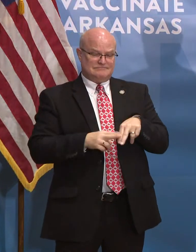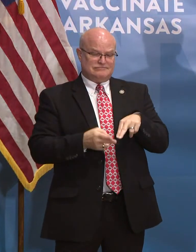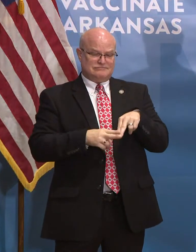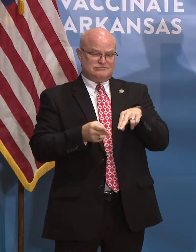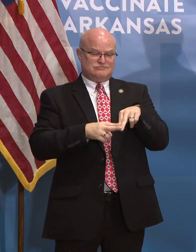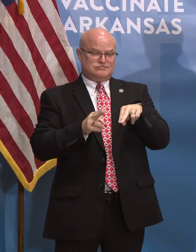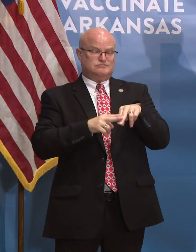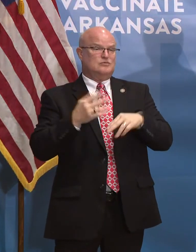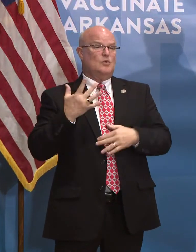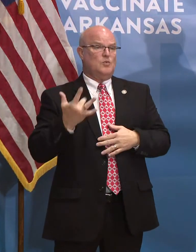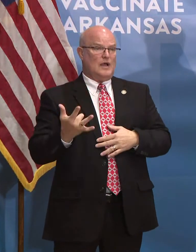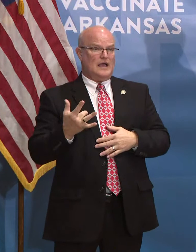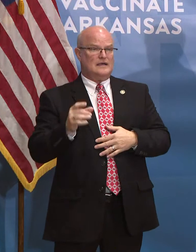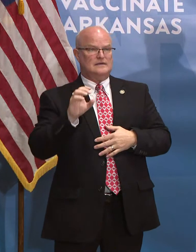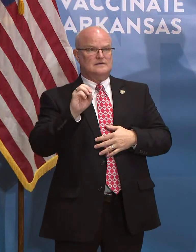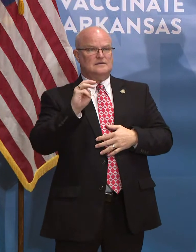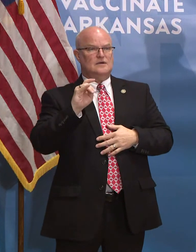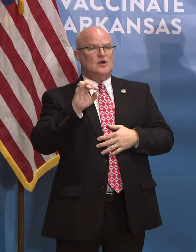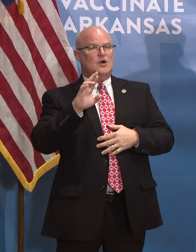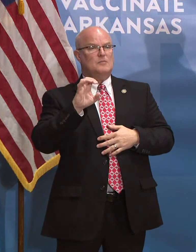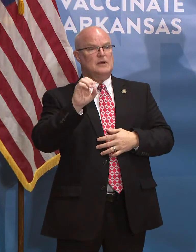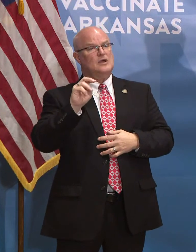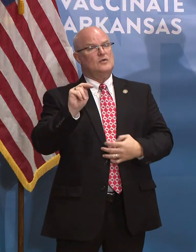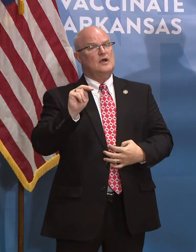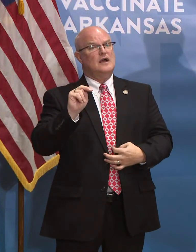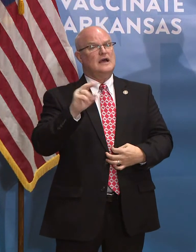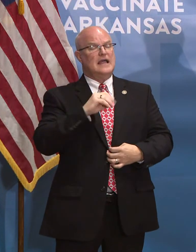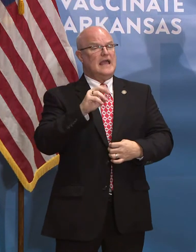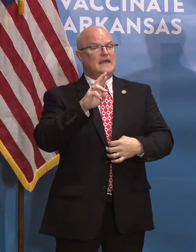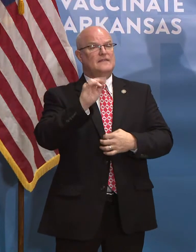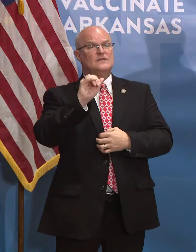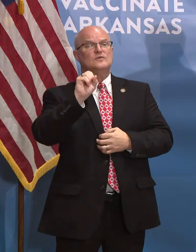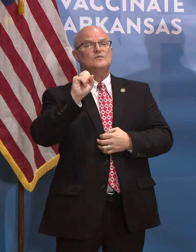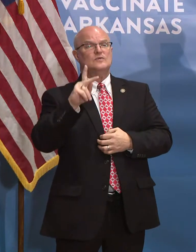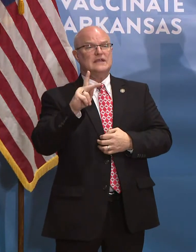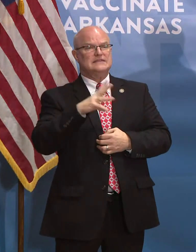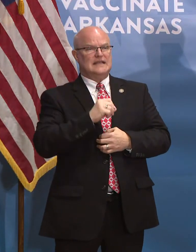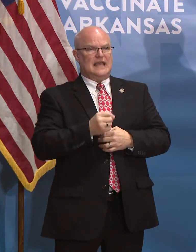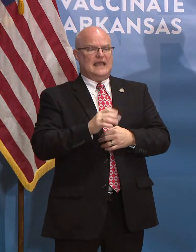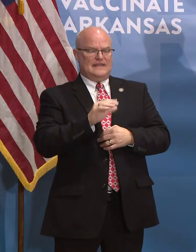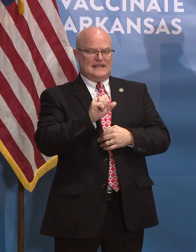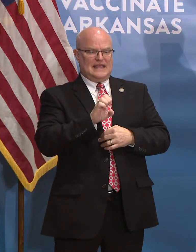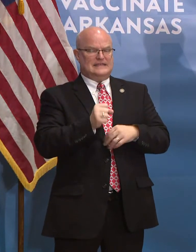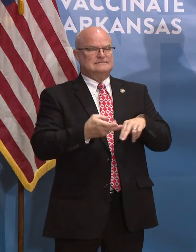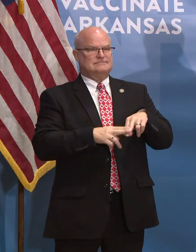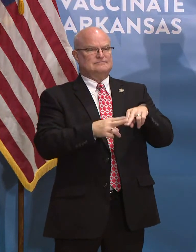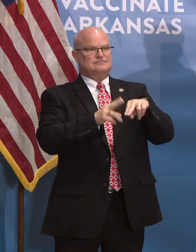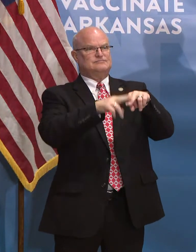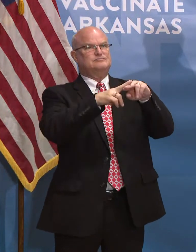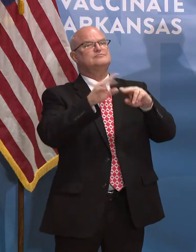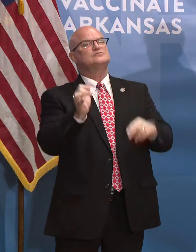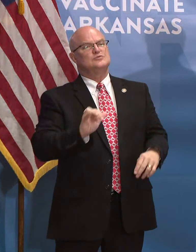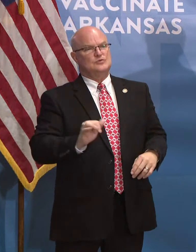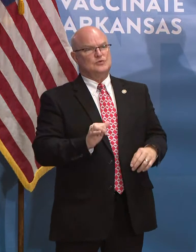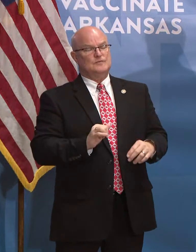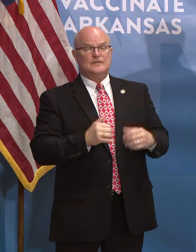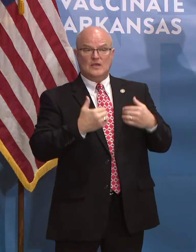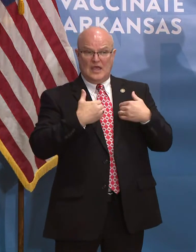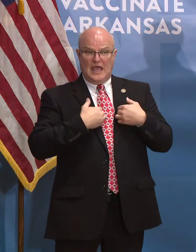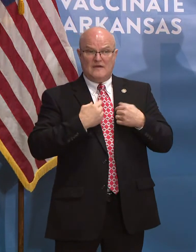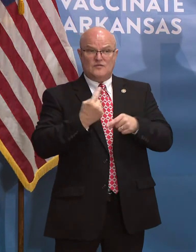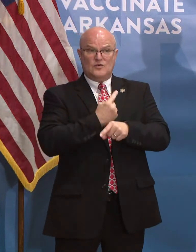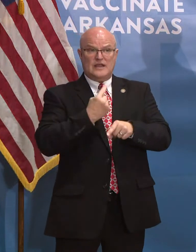increased because of Omicron, because of the risk that's out there, and the rapid rise in cases as well. We do have